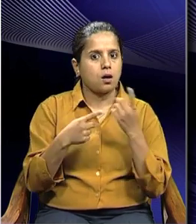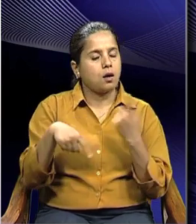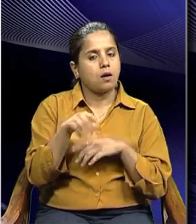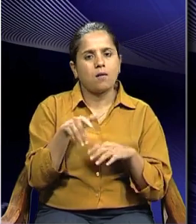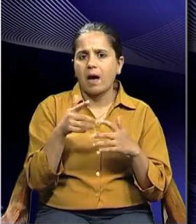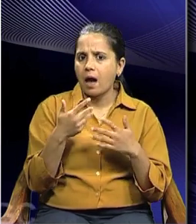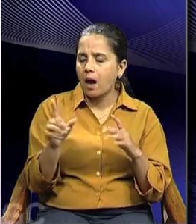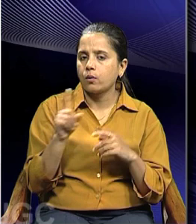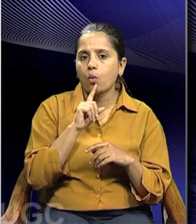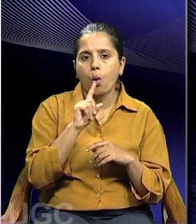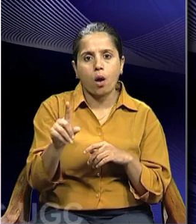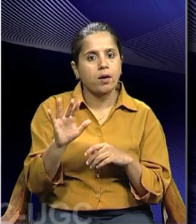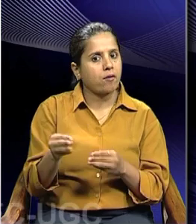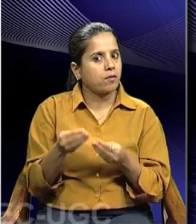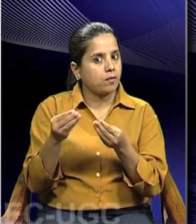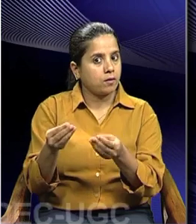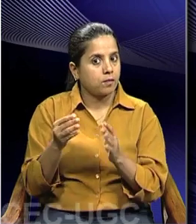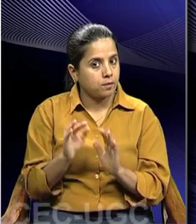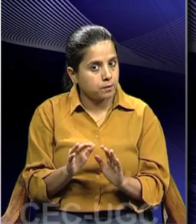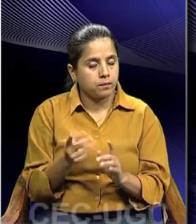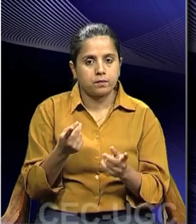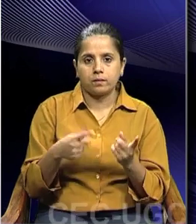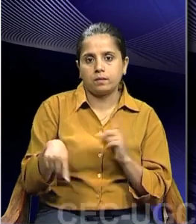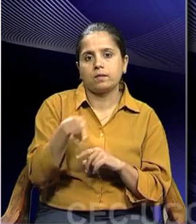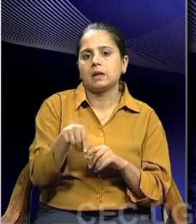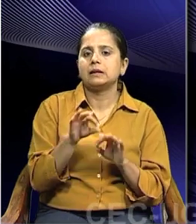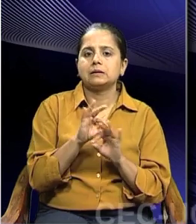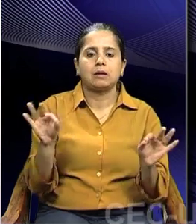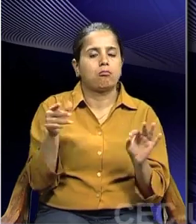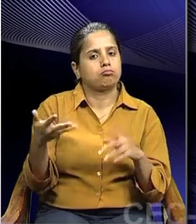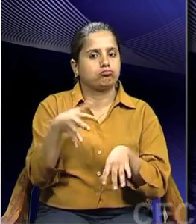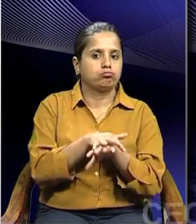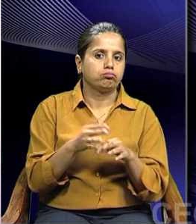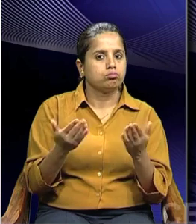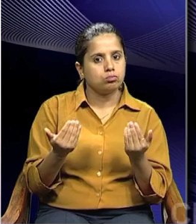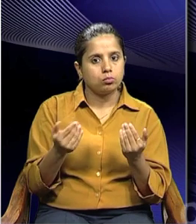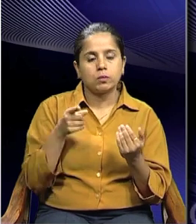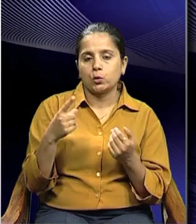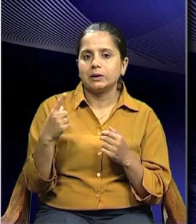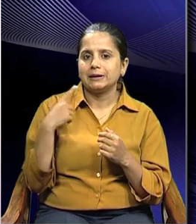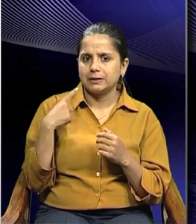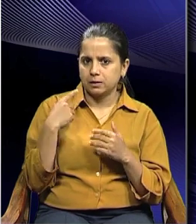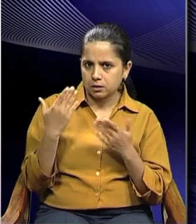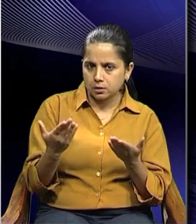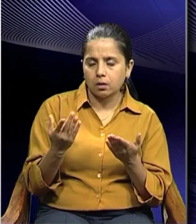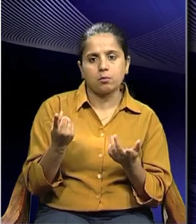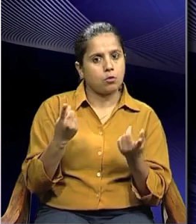Whatever instructions are being given to them, they simply implement them. So it is the leadership who is going